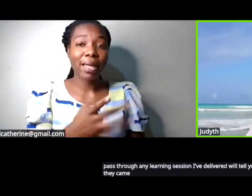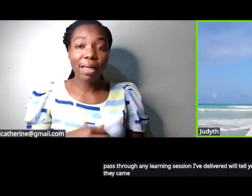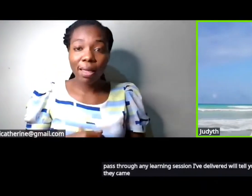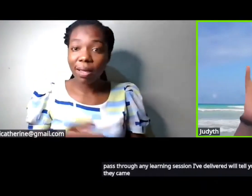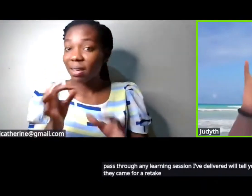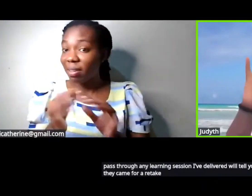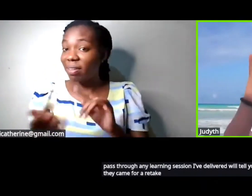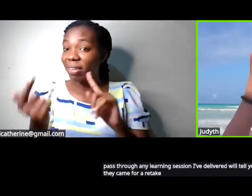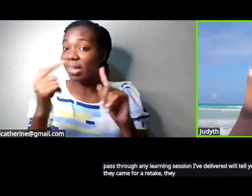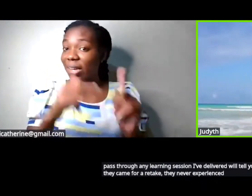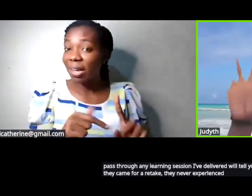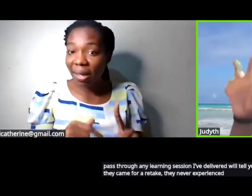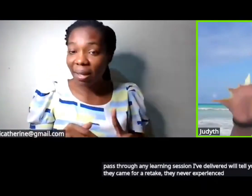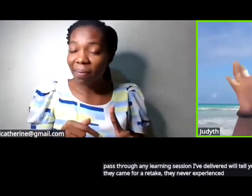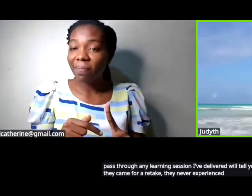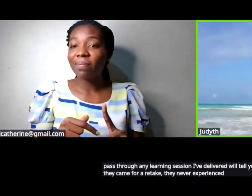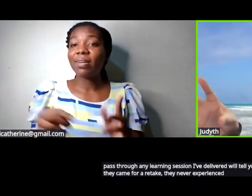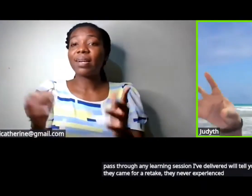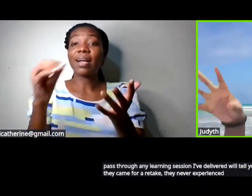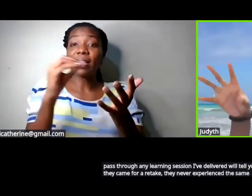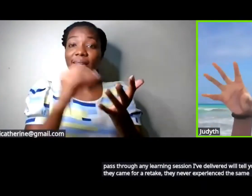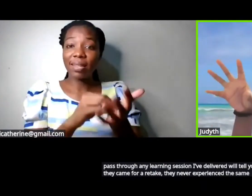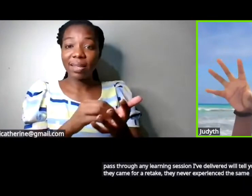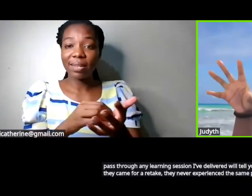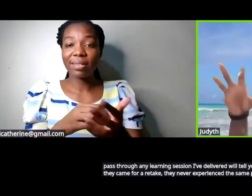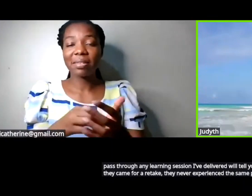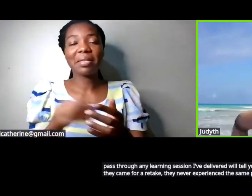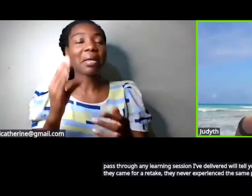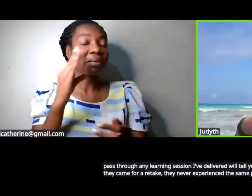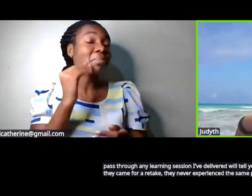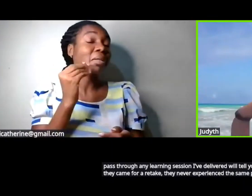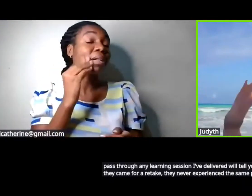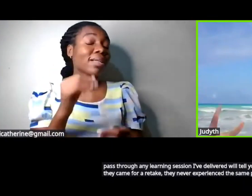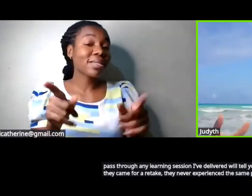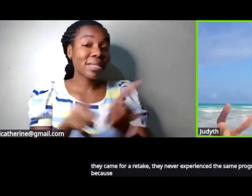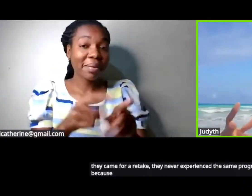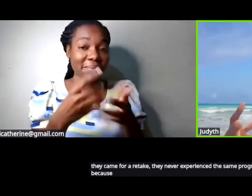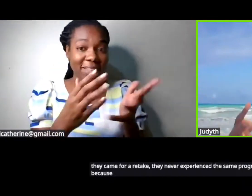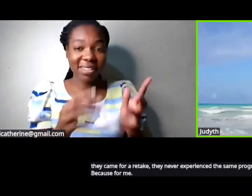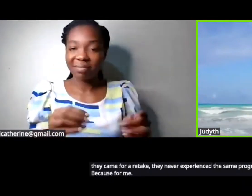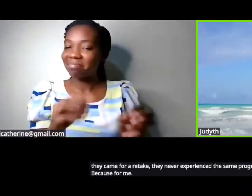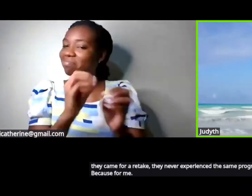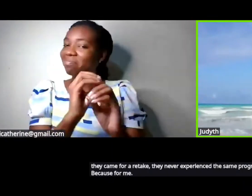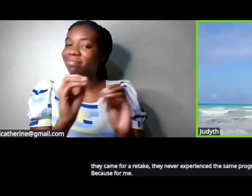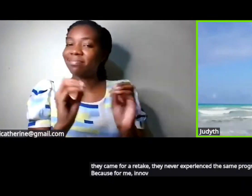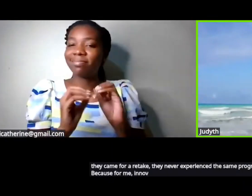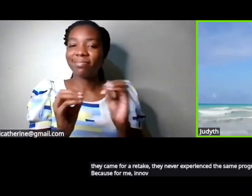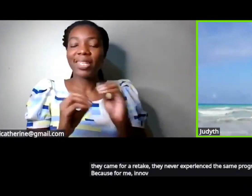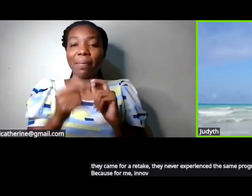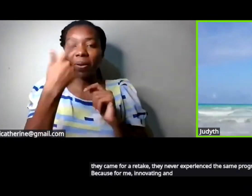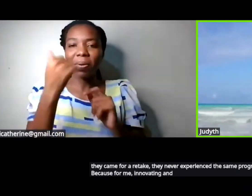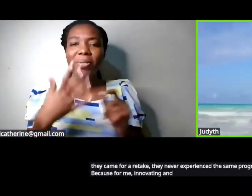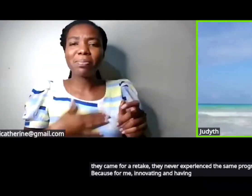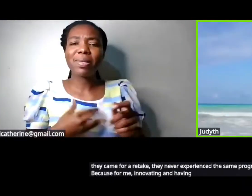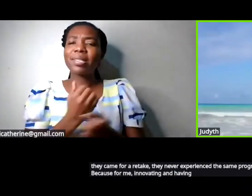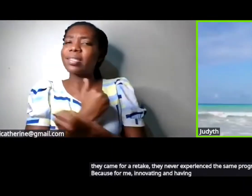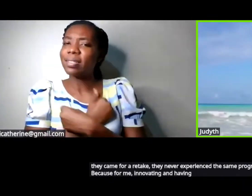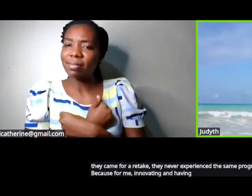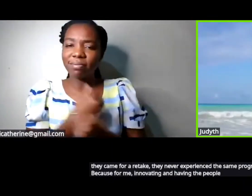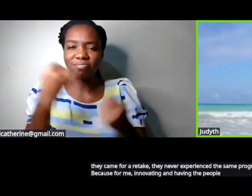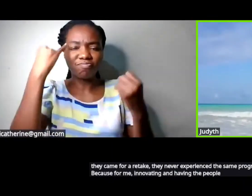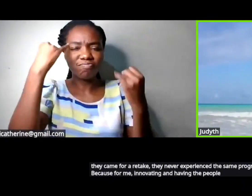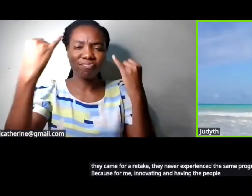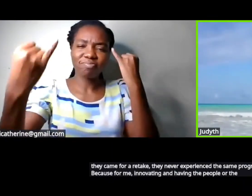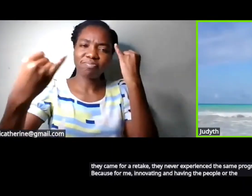never experienced the same program the same way. Because for me, innovating and having the people or the